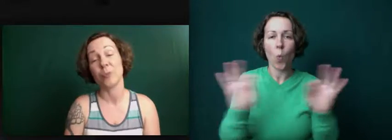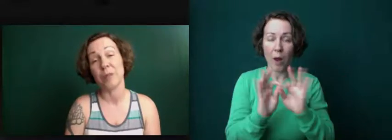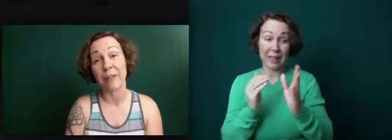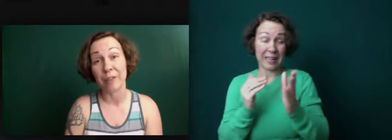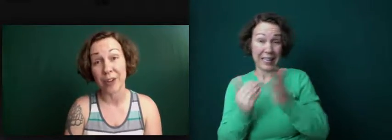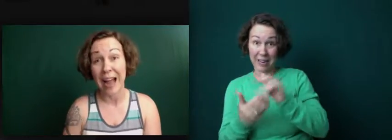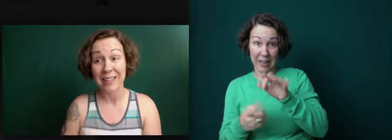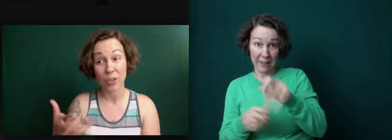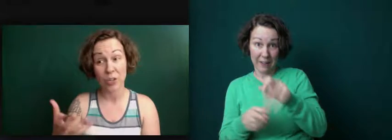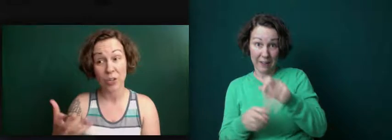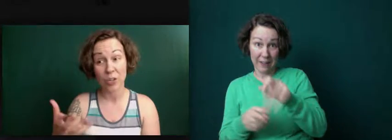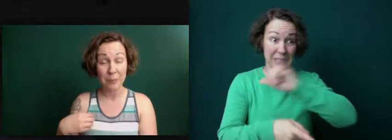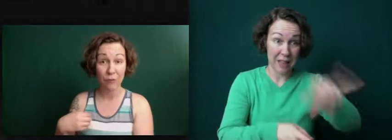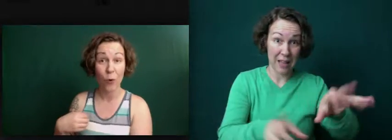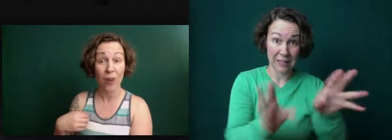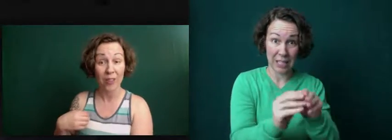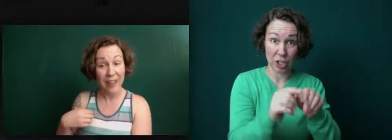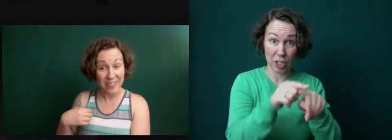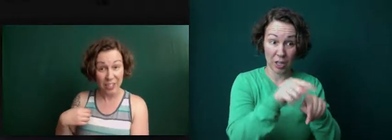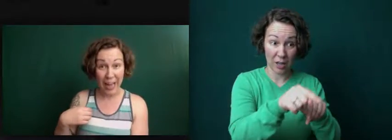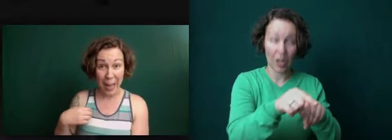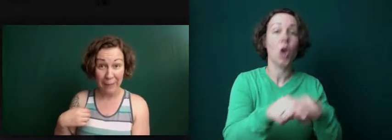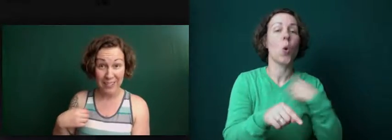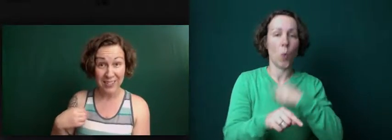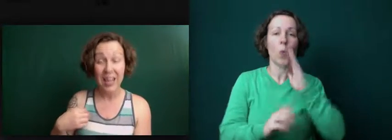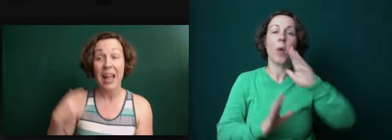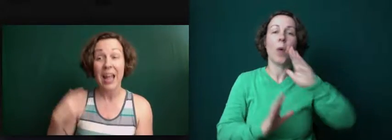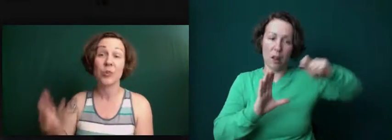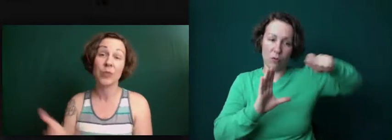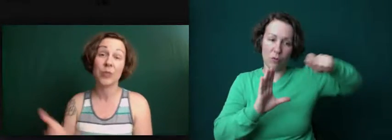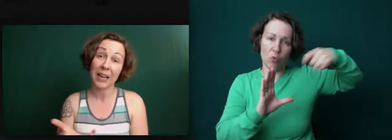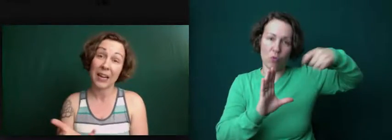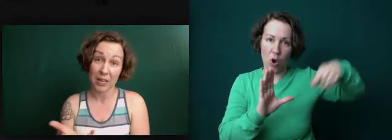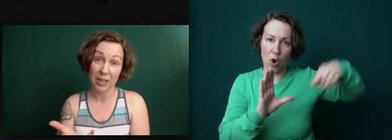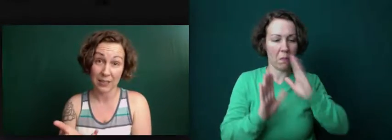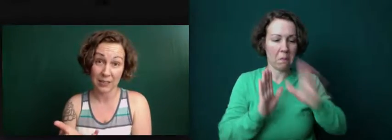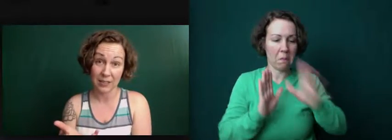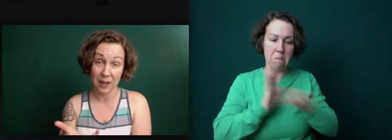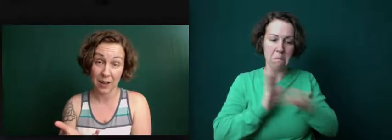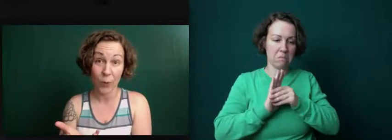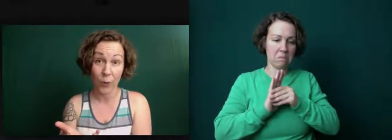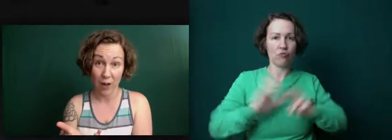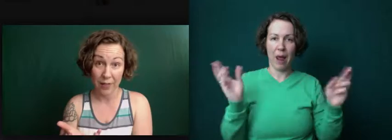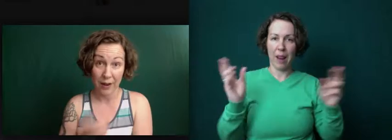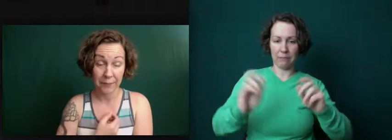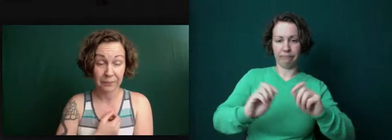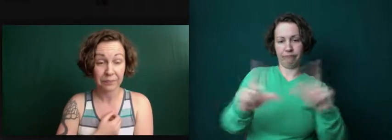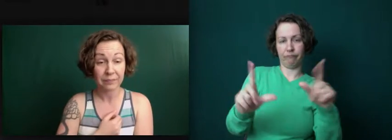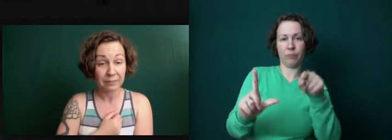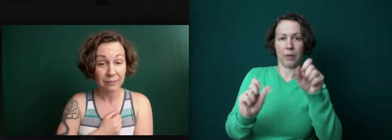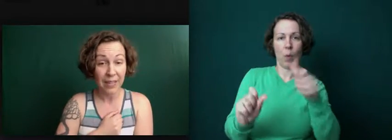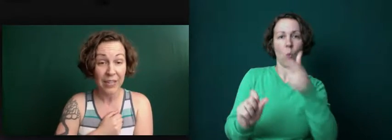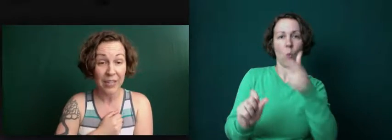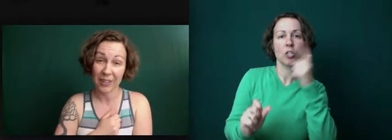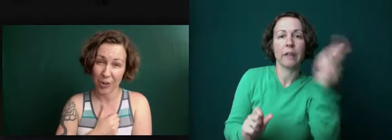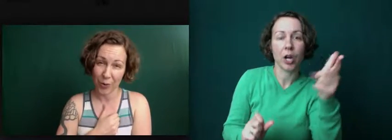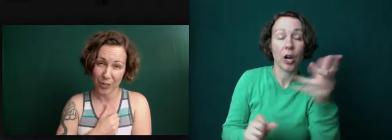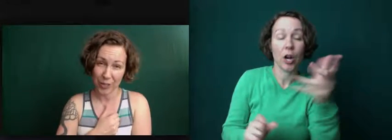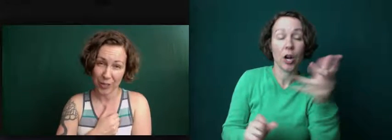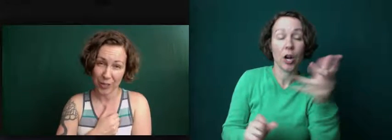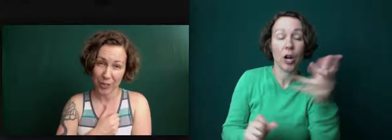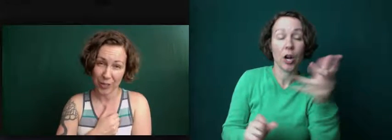There will also be a way for you to ask questions before the live session happens, and so then I can address it when we're on there, and